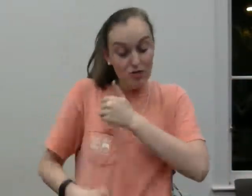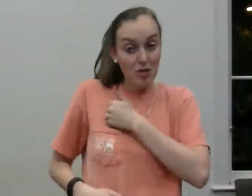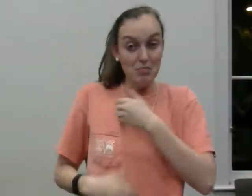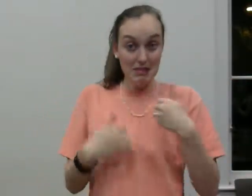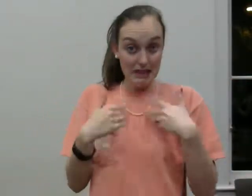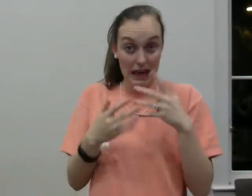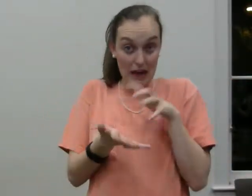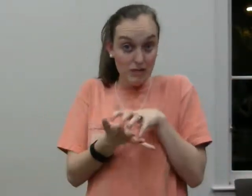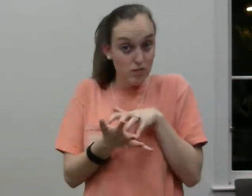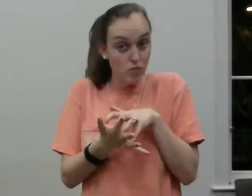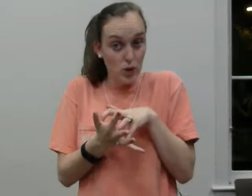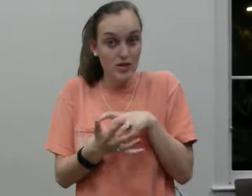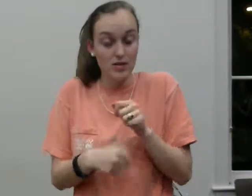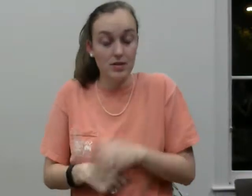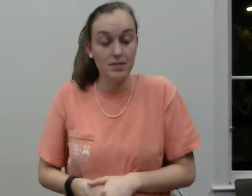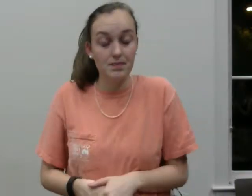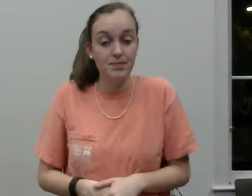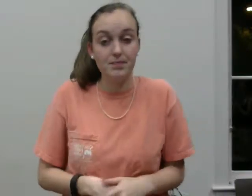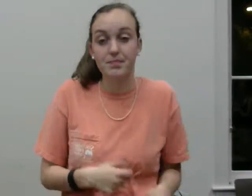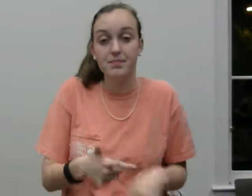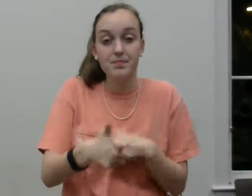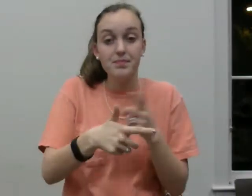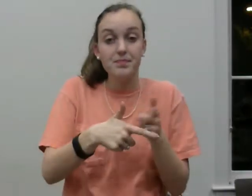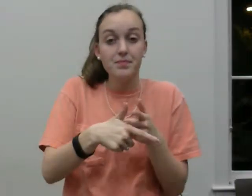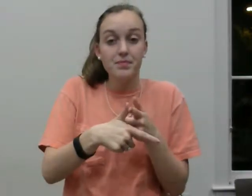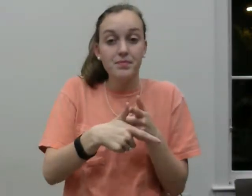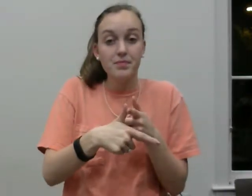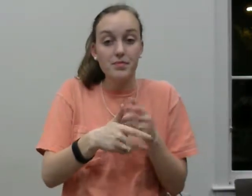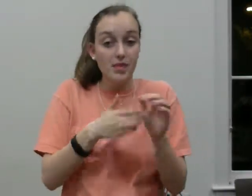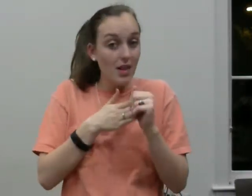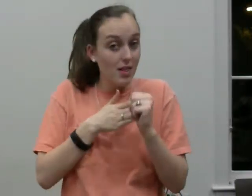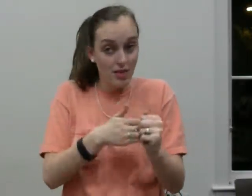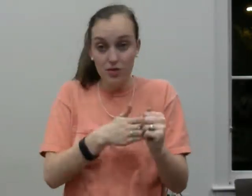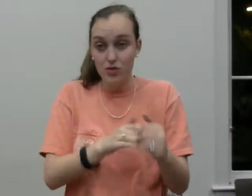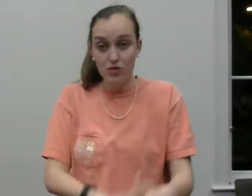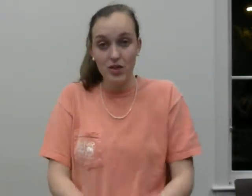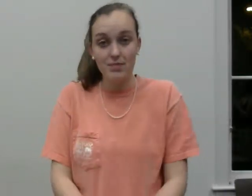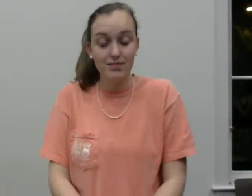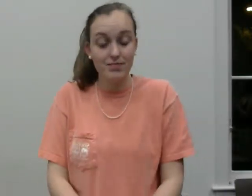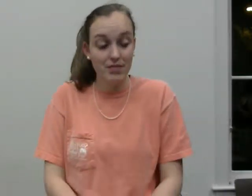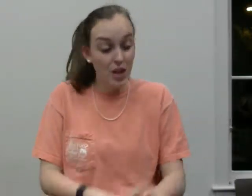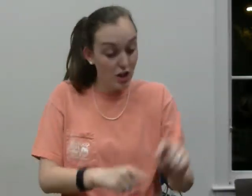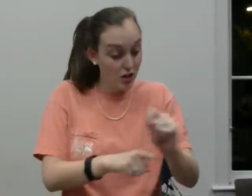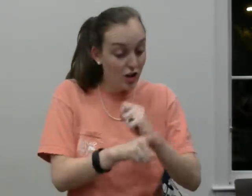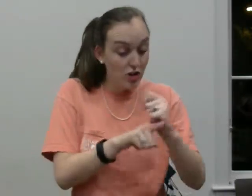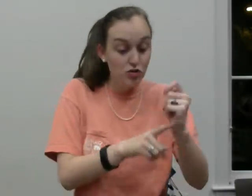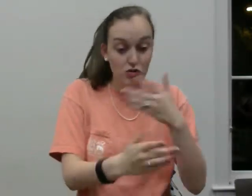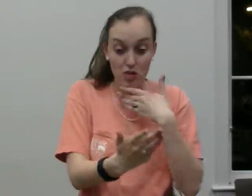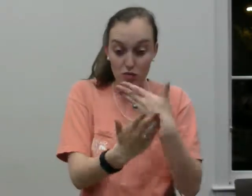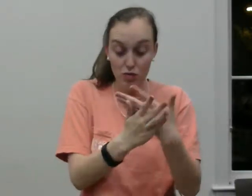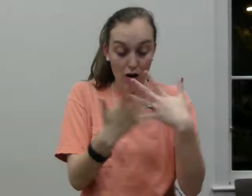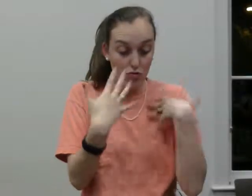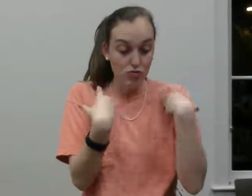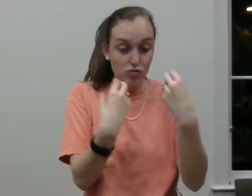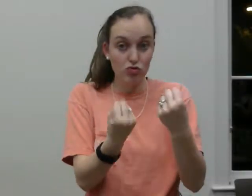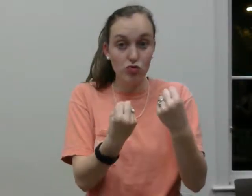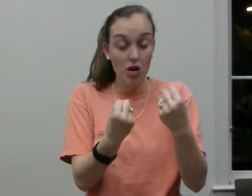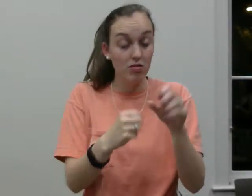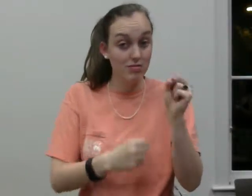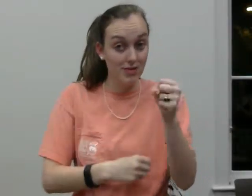weaknesses. One of those weaknesses was their leadership. Although they were trained well and they were strong as an army on the whole, their